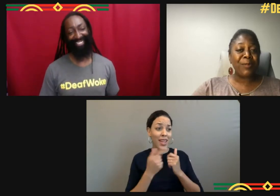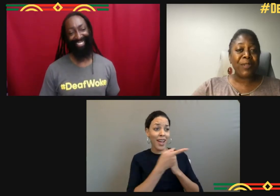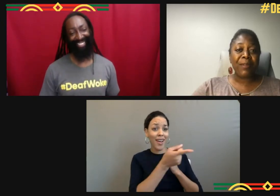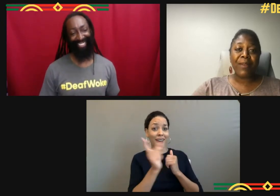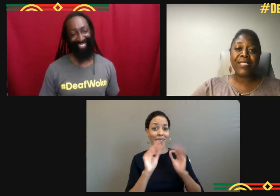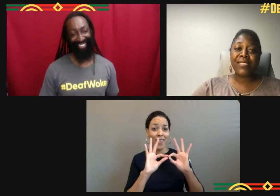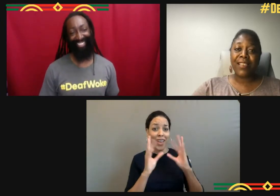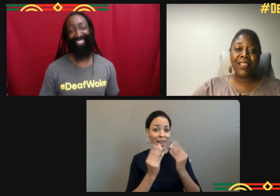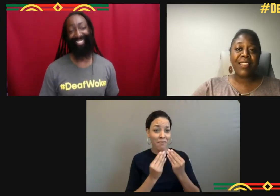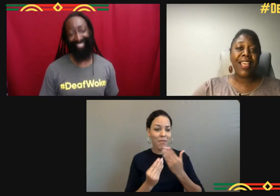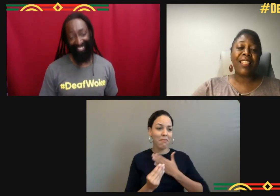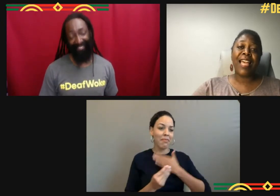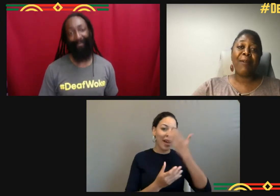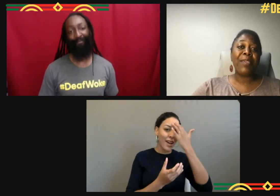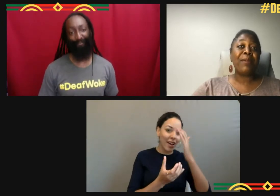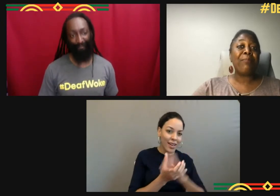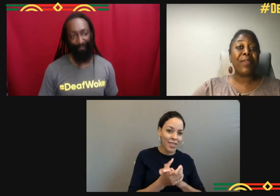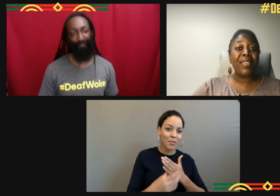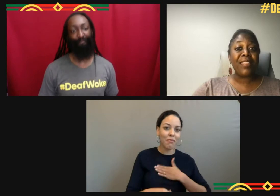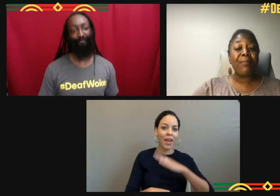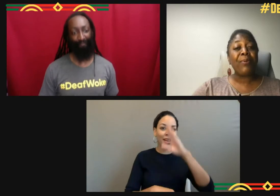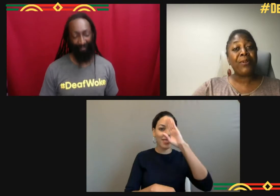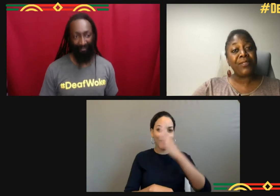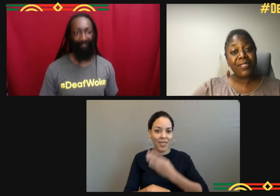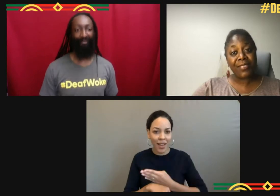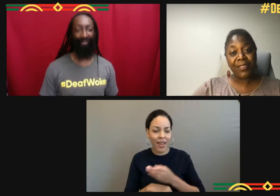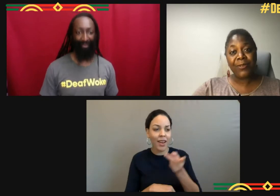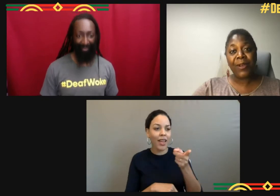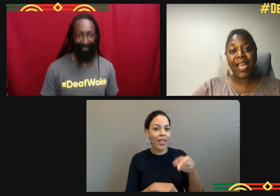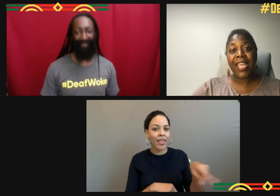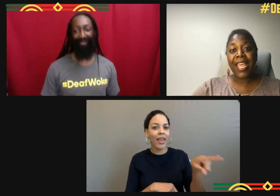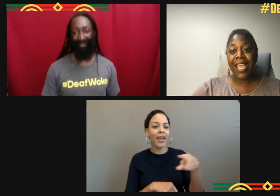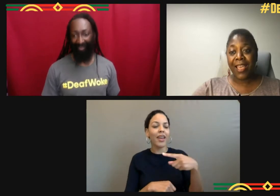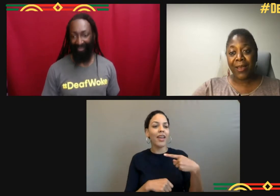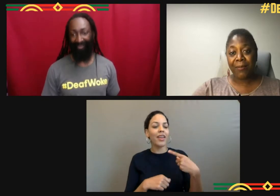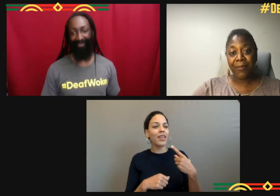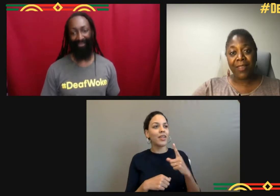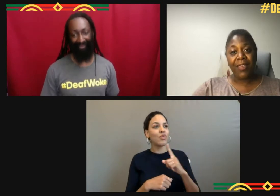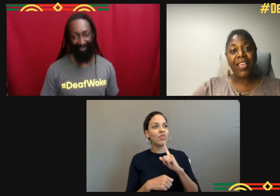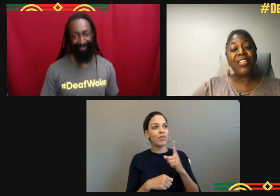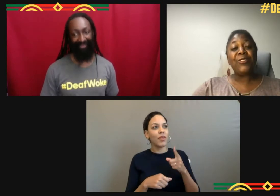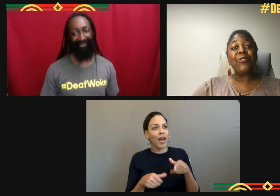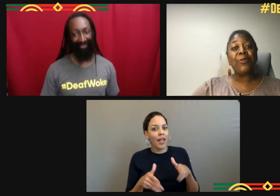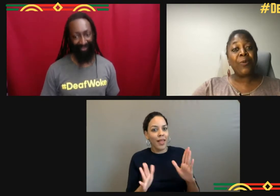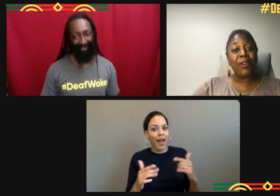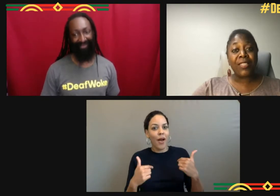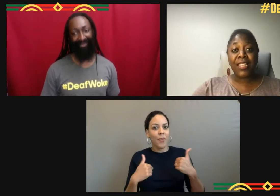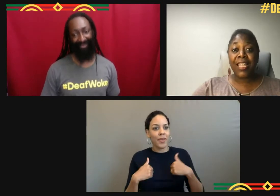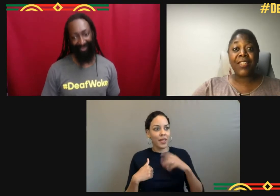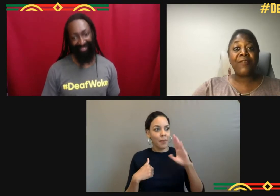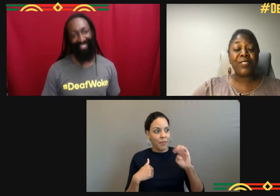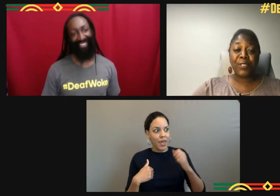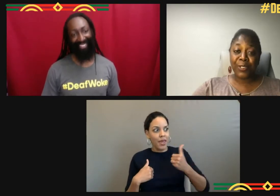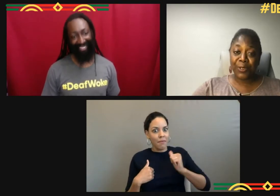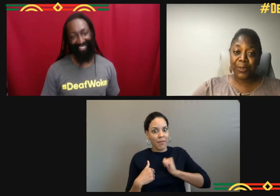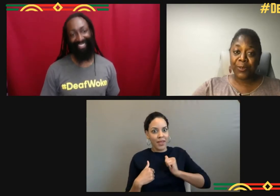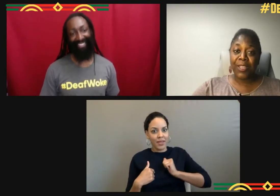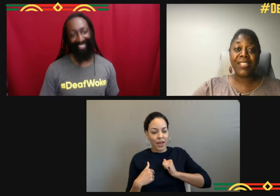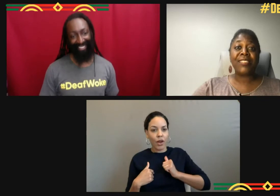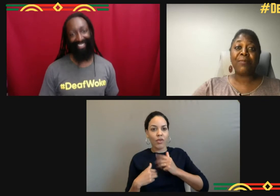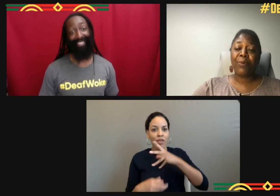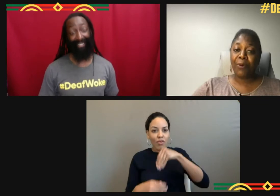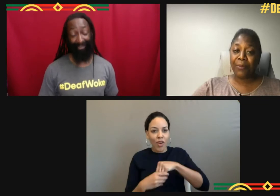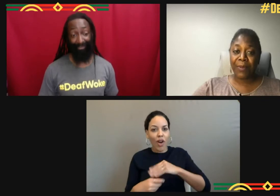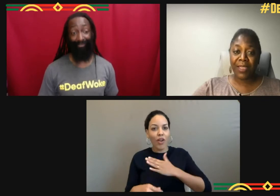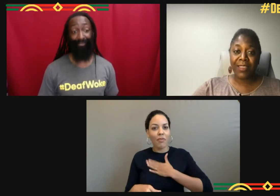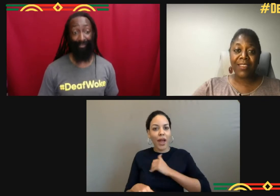my husband and my son, they allow me to be the person who I am and do the work that I love to do